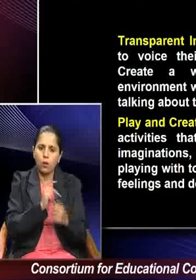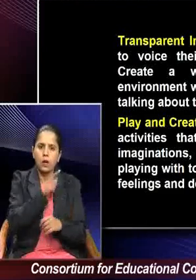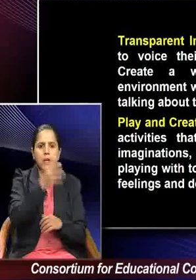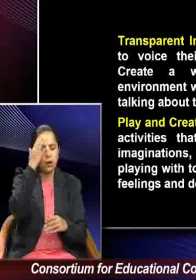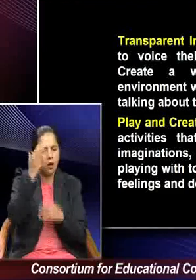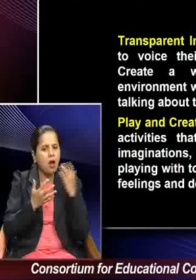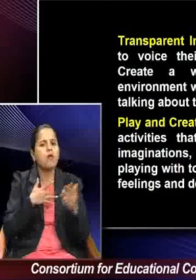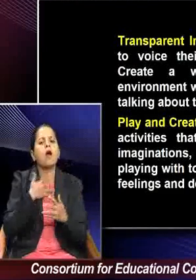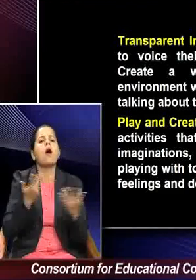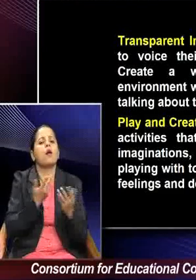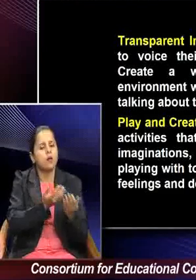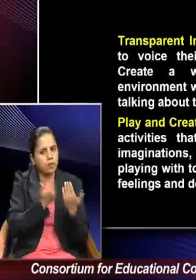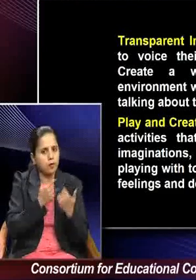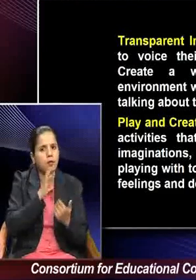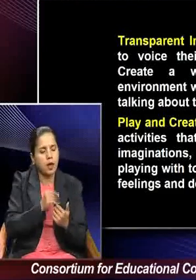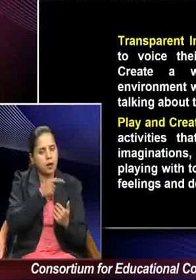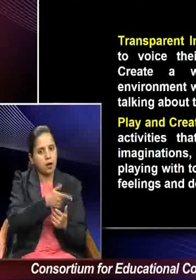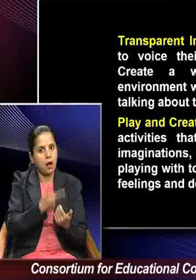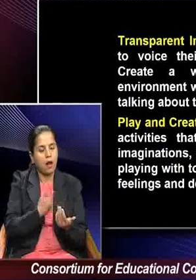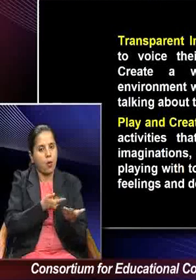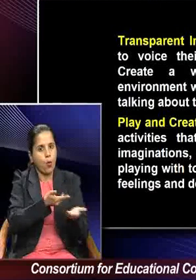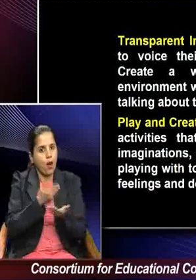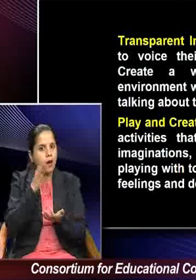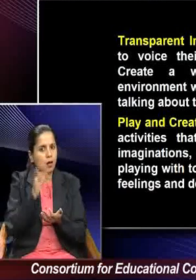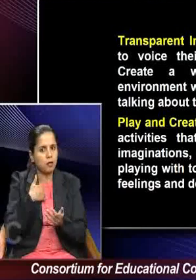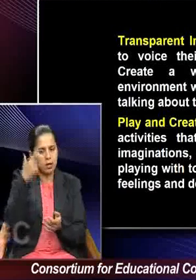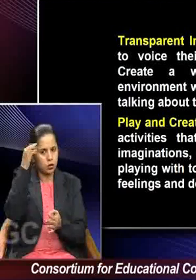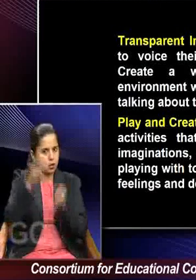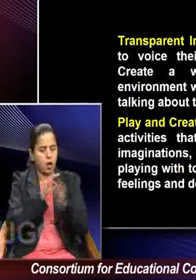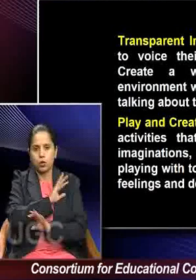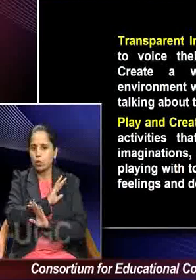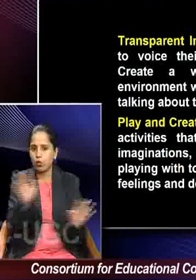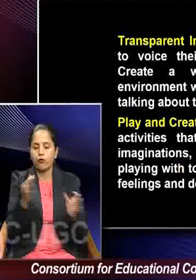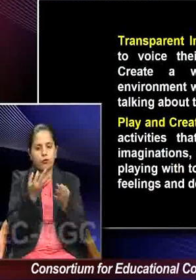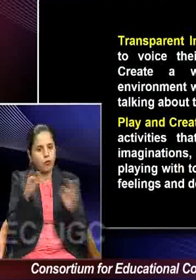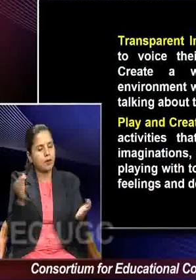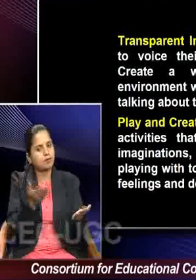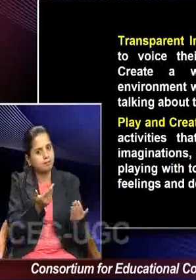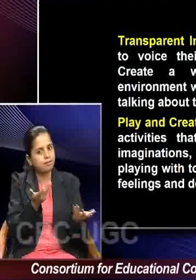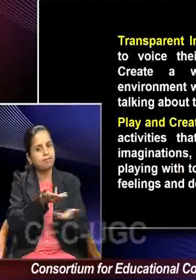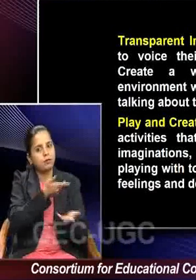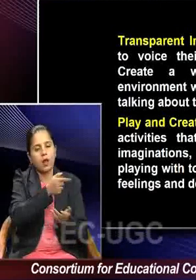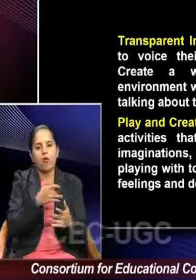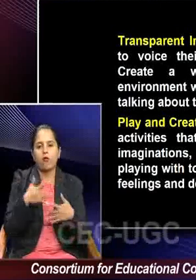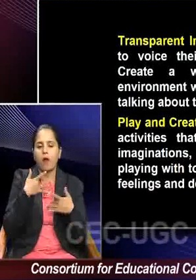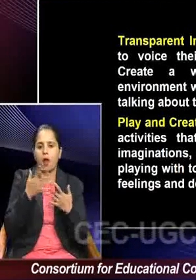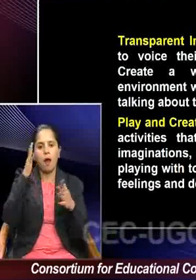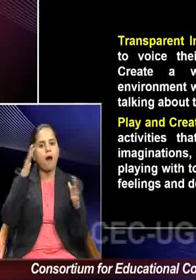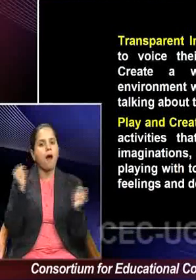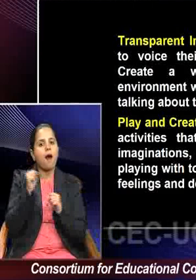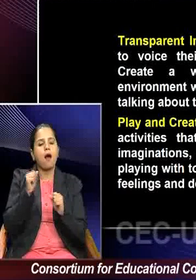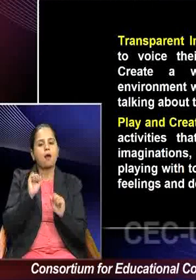worries. Create a welcoming, judgment-free environment where they can feel